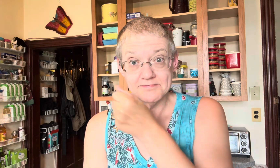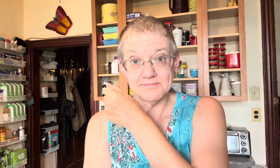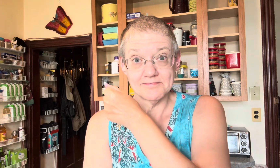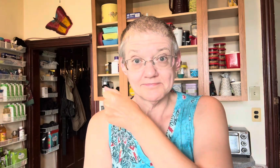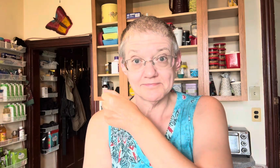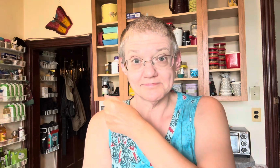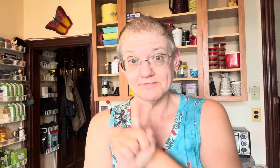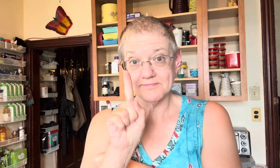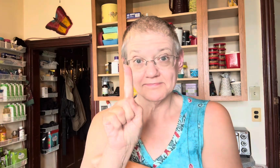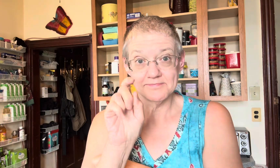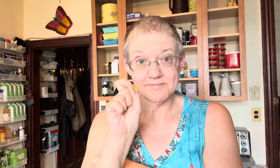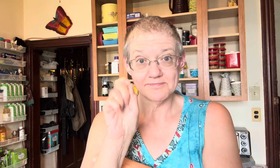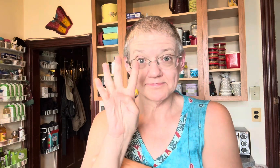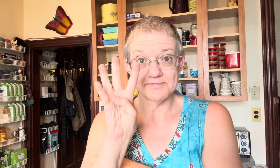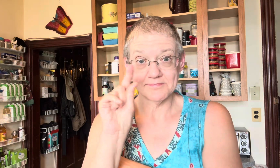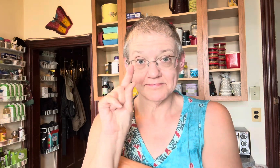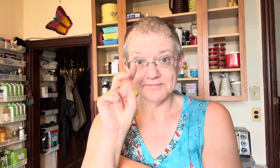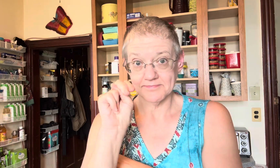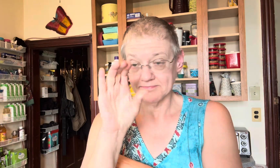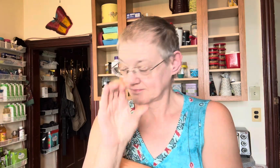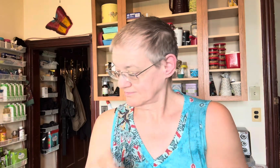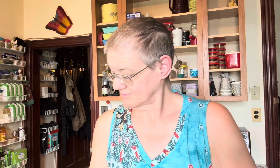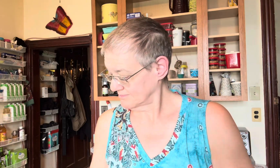12 crackers is 1.4 grams of net carbs.